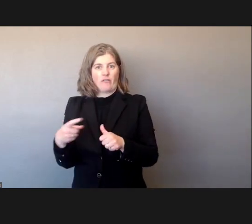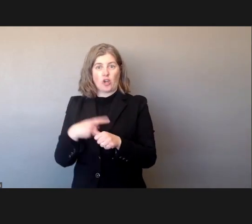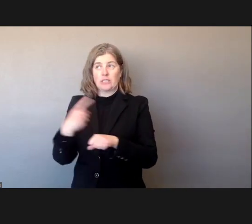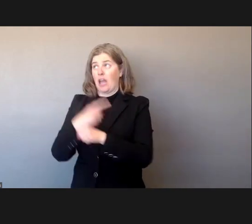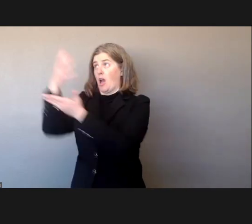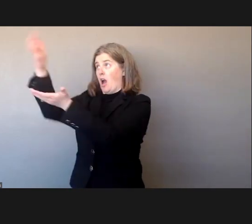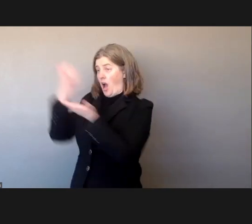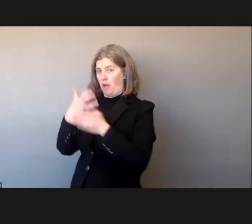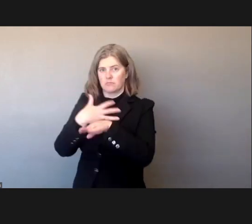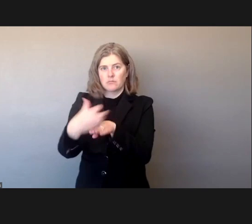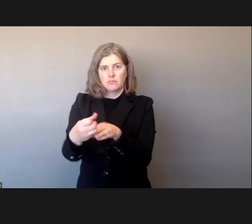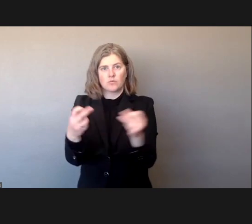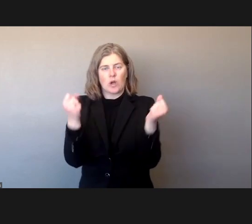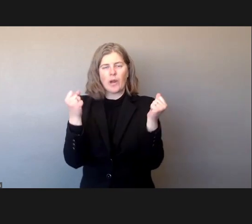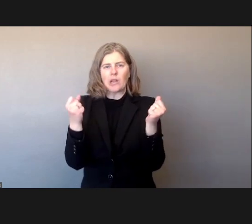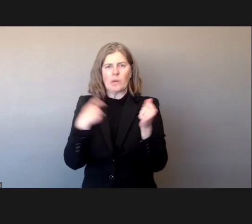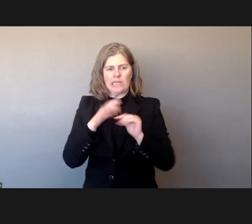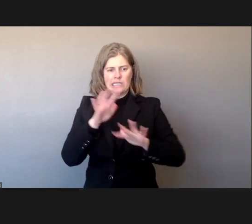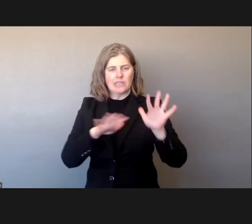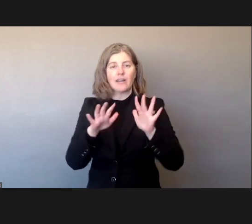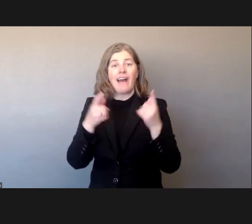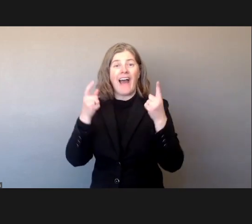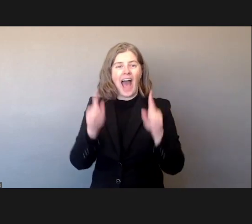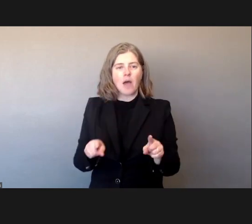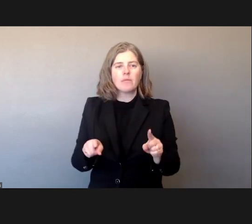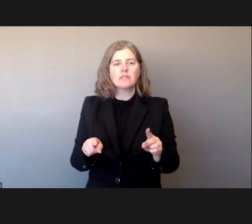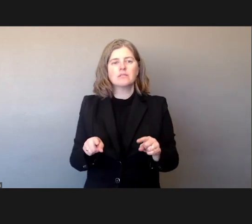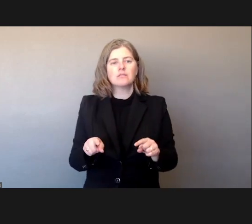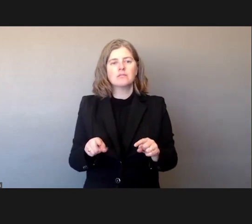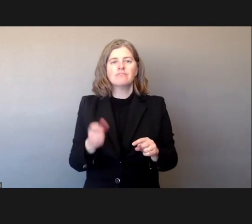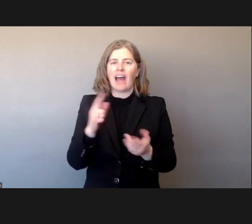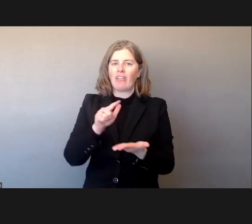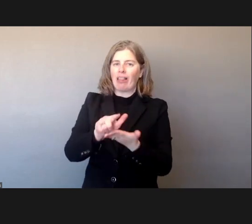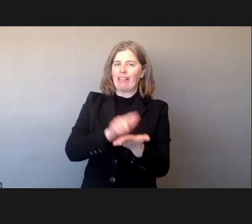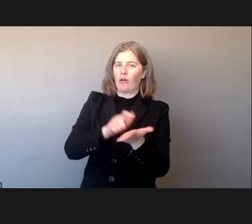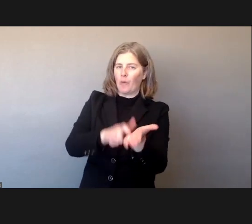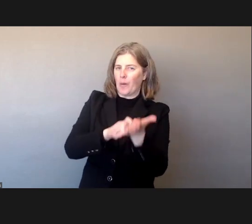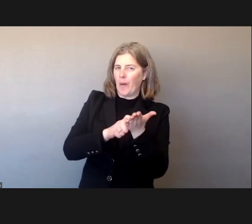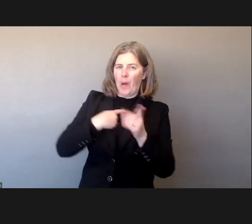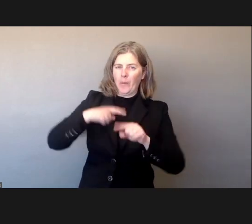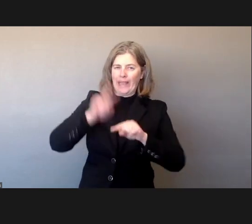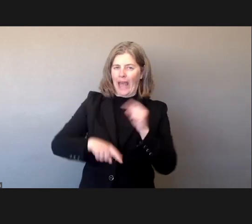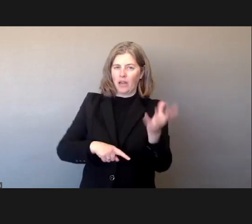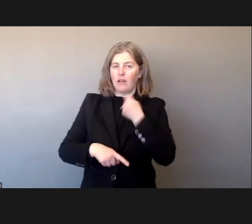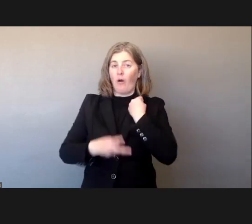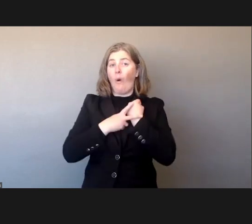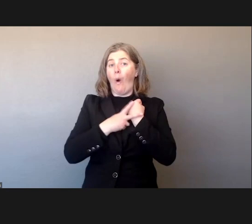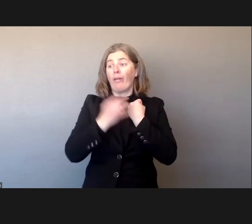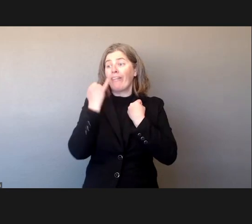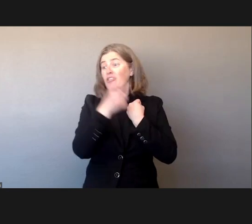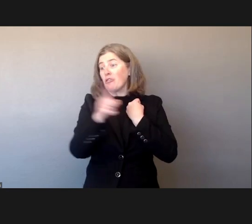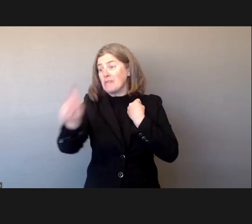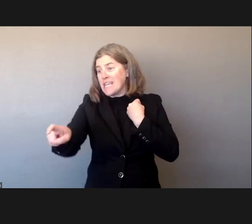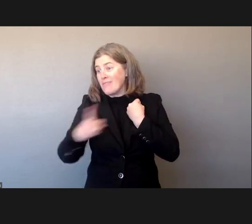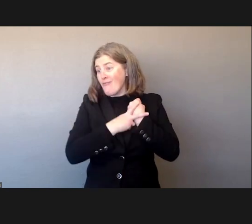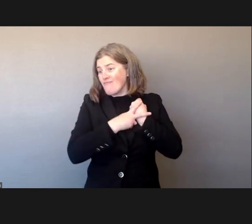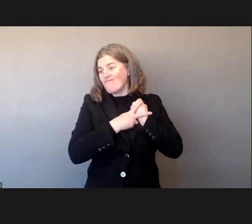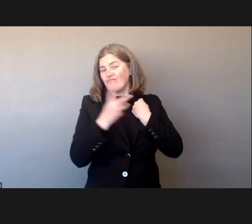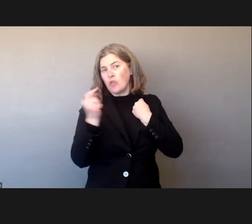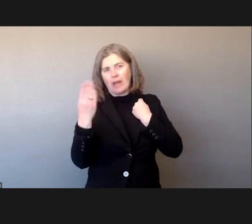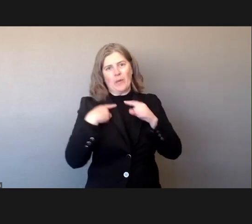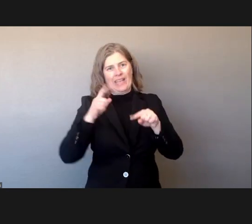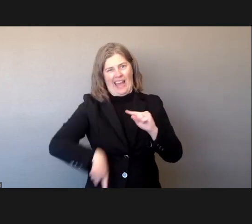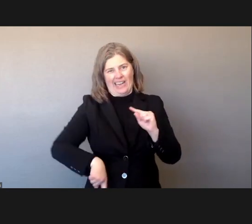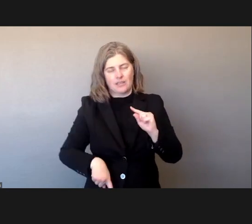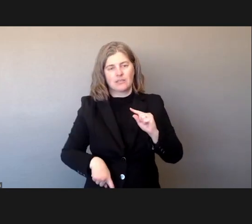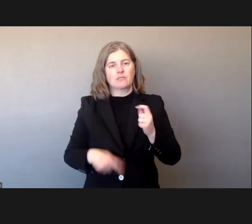them. And but it turns out that there are legal requirements and we can't do that. So what we're doing